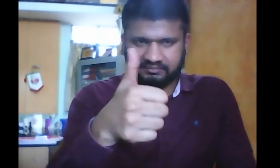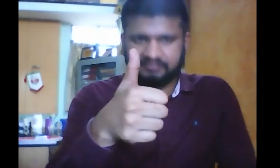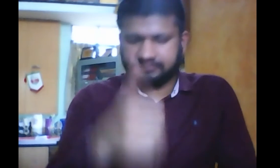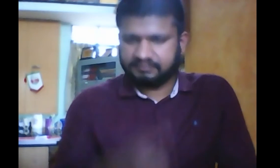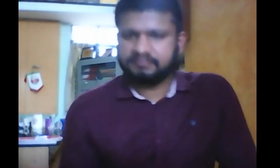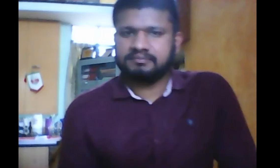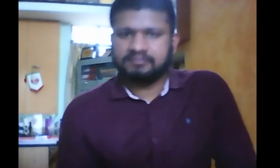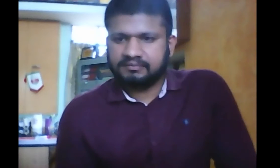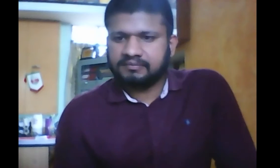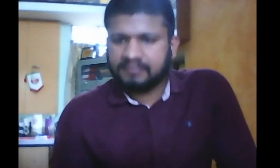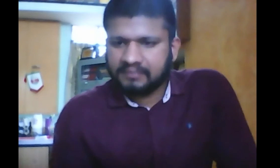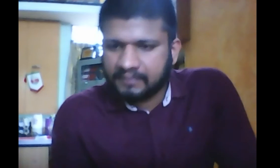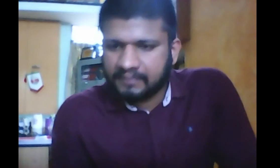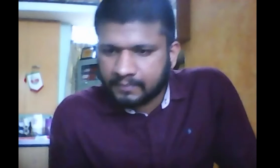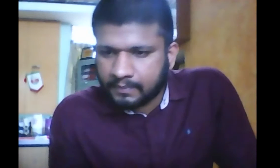Right, right.